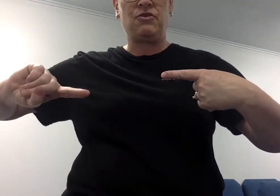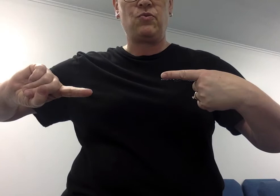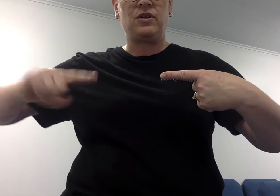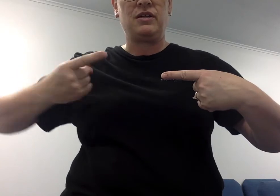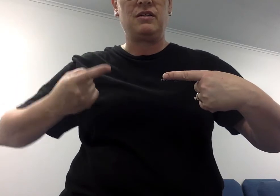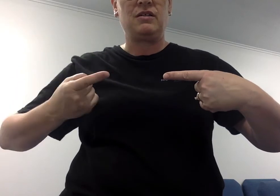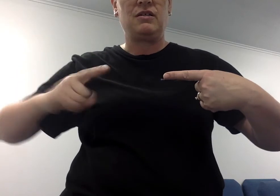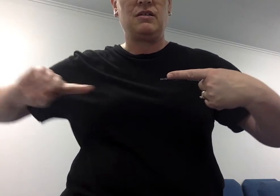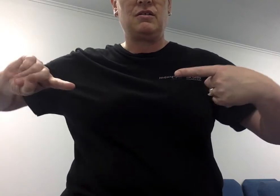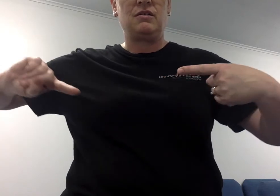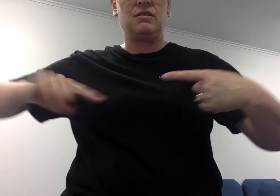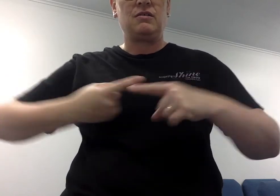one,